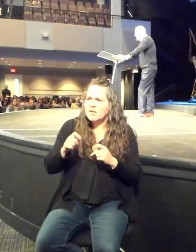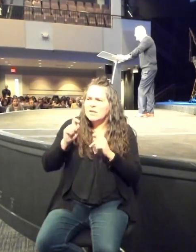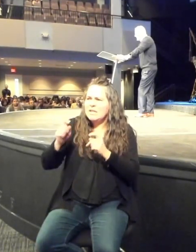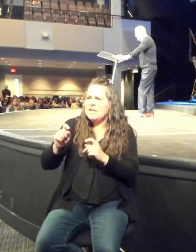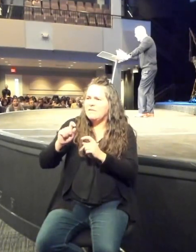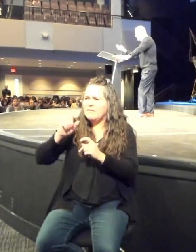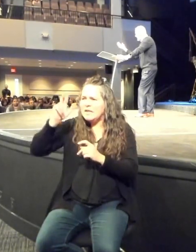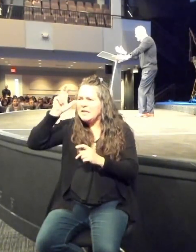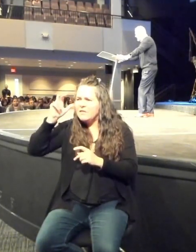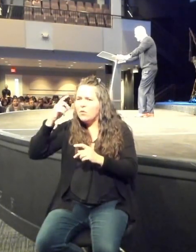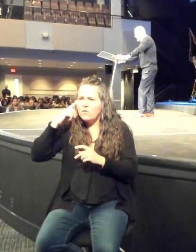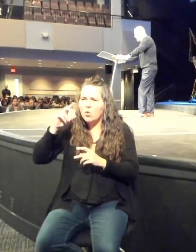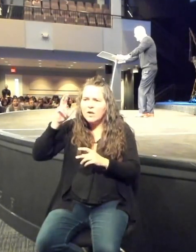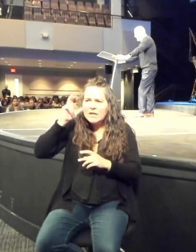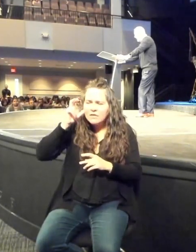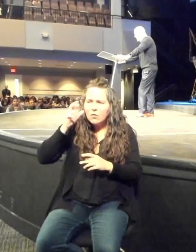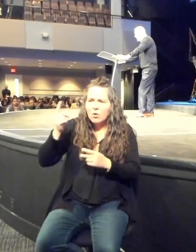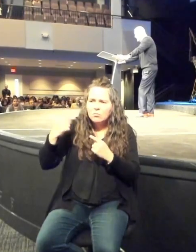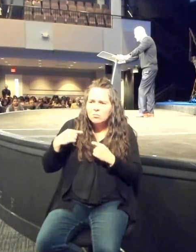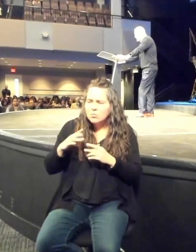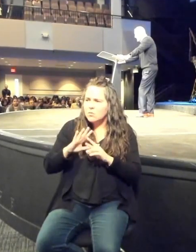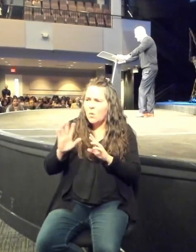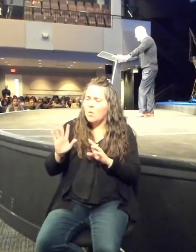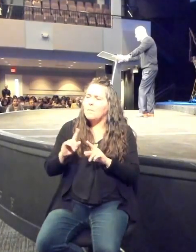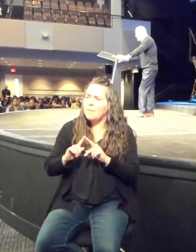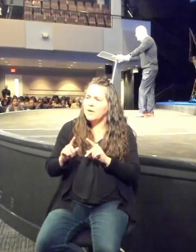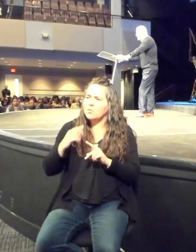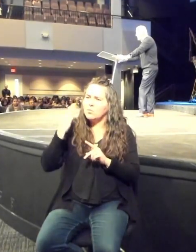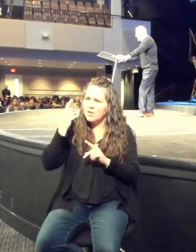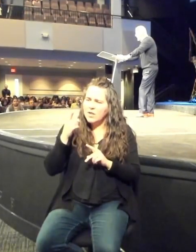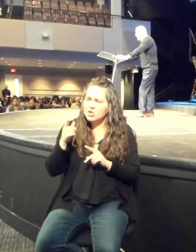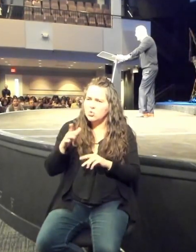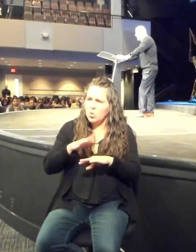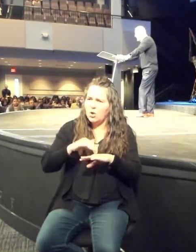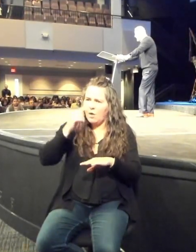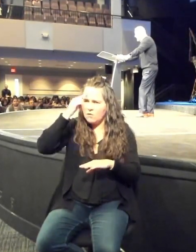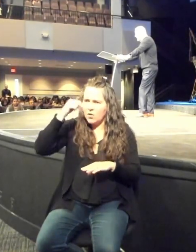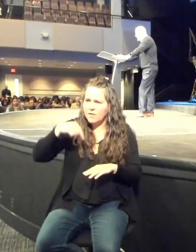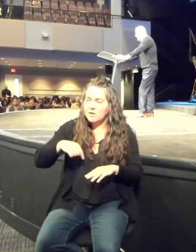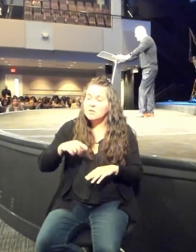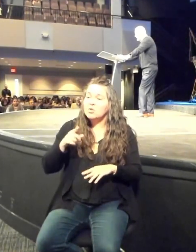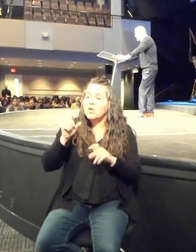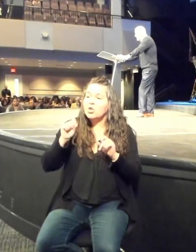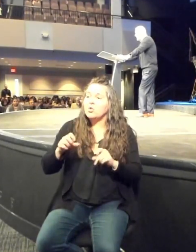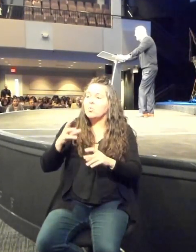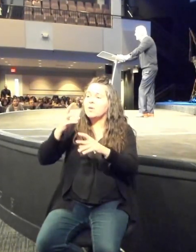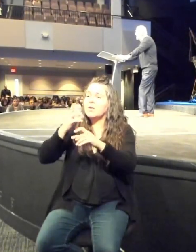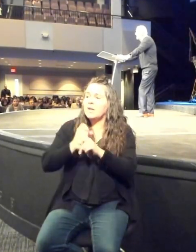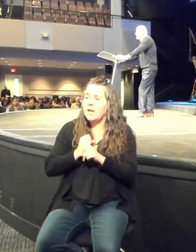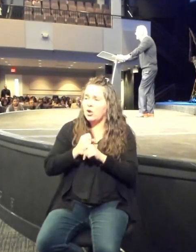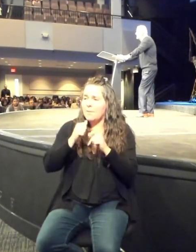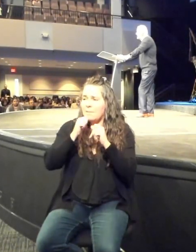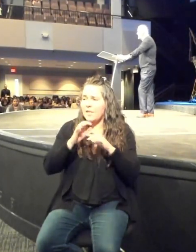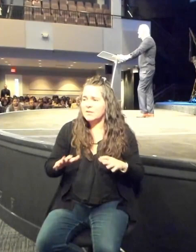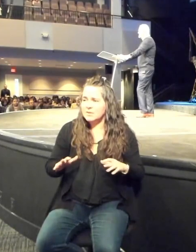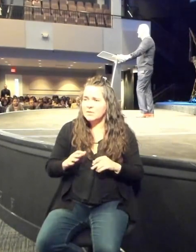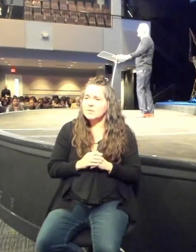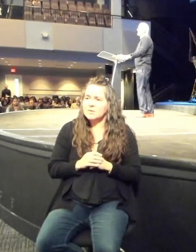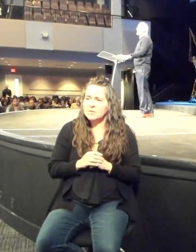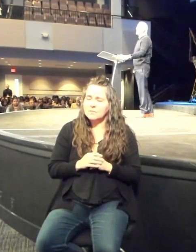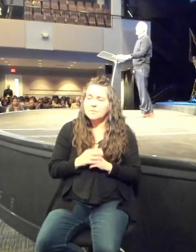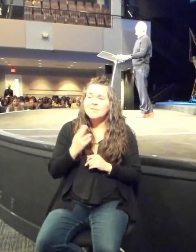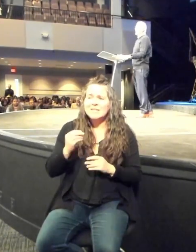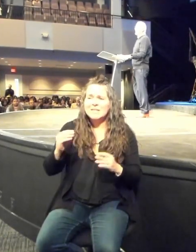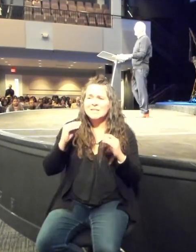but on the contrary, blessing, knowing that you are called to this, that you may inherit a blessing. He teaches us